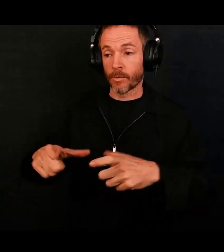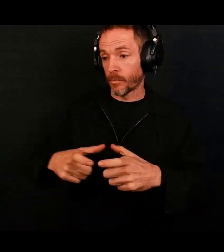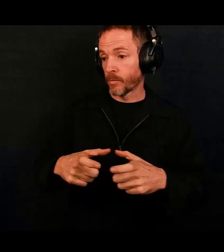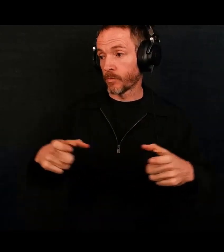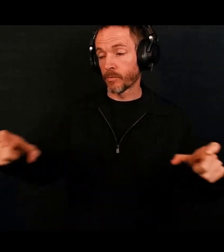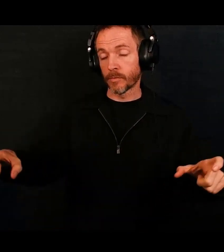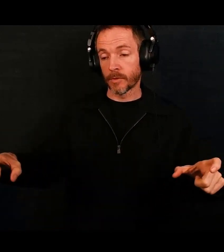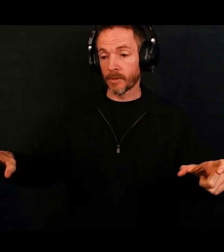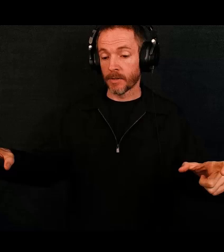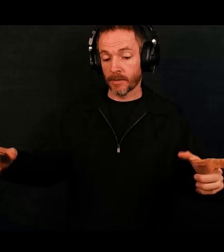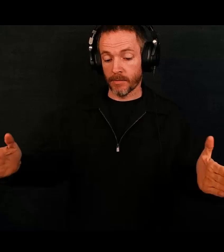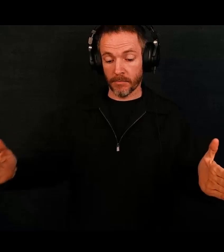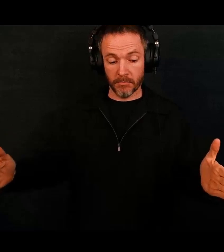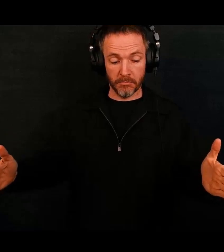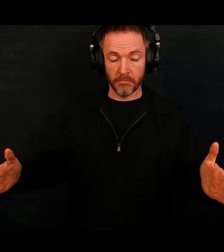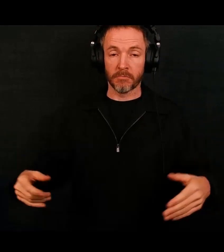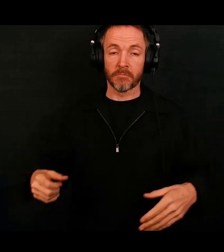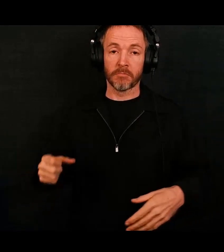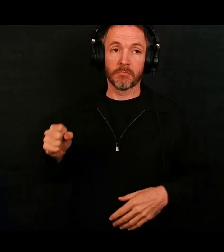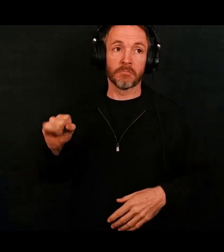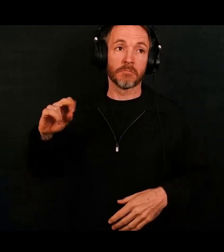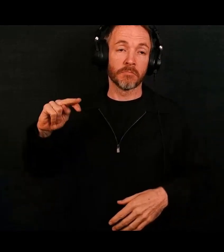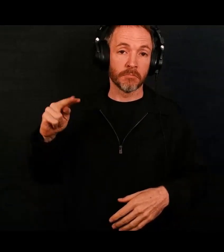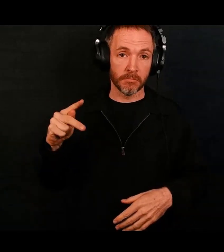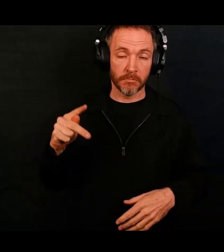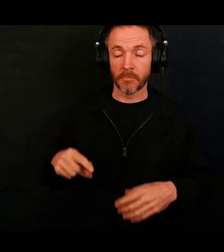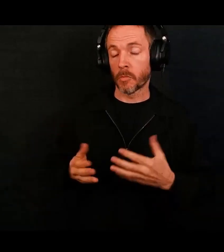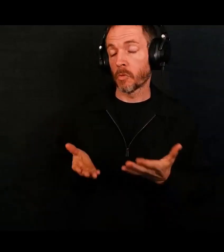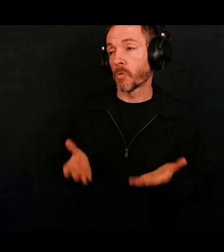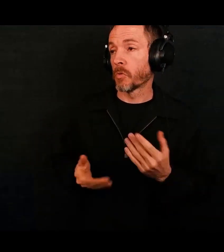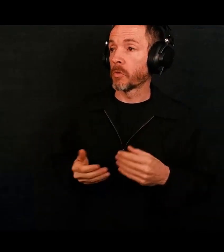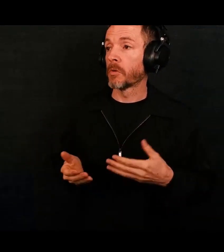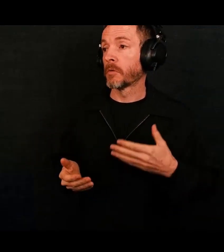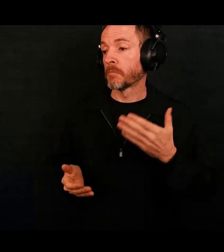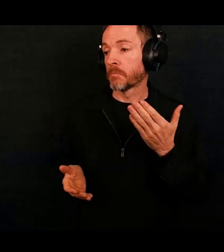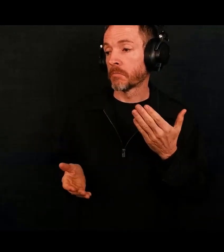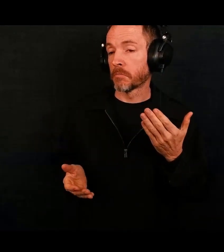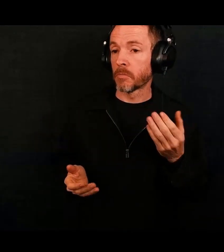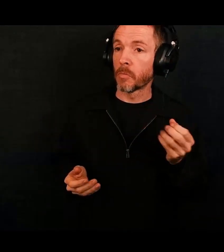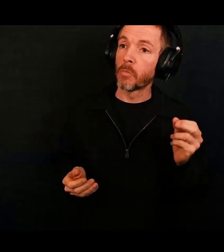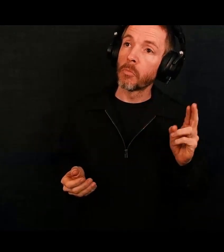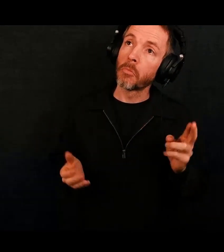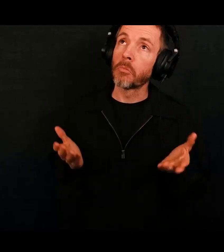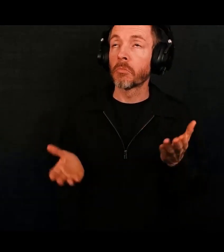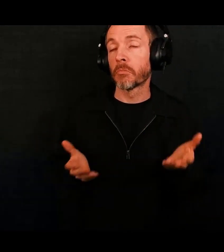Or it might be worth it to make a small sink to learn to